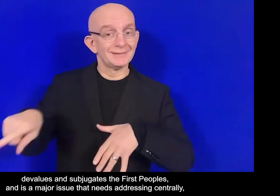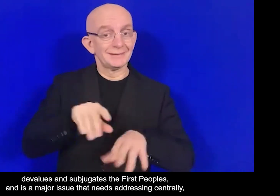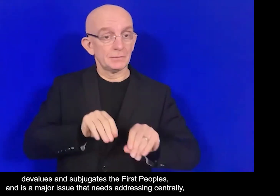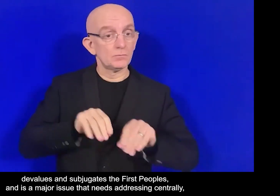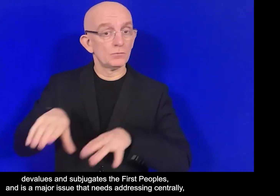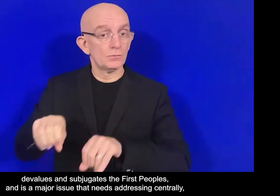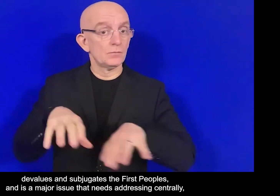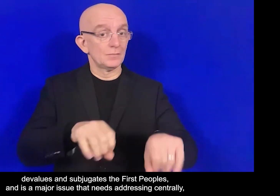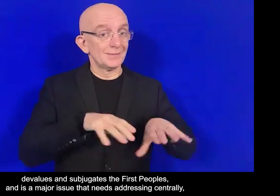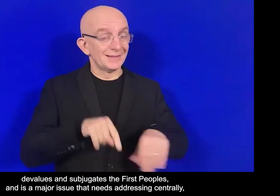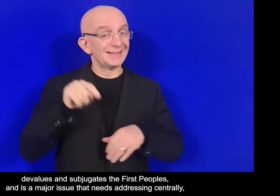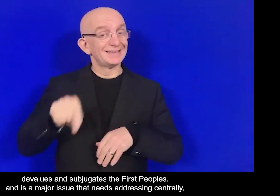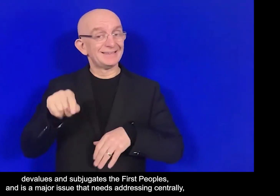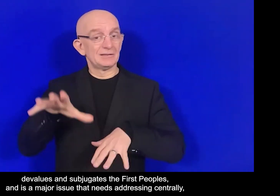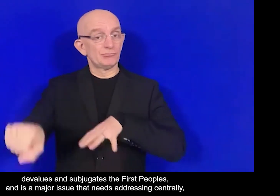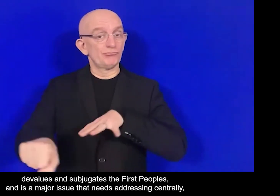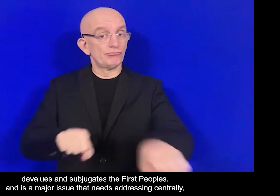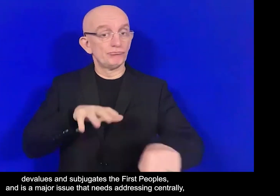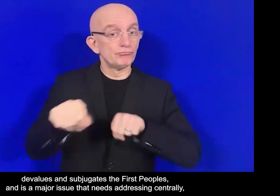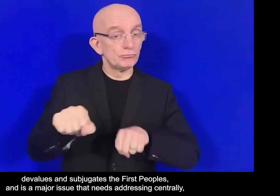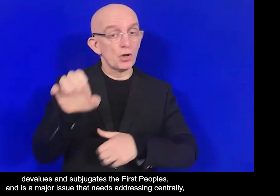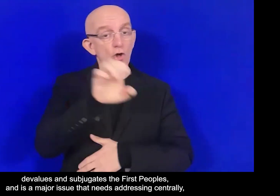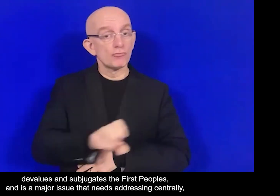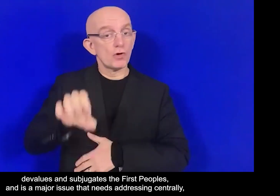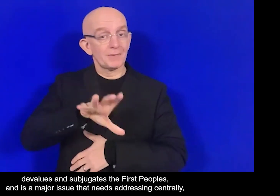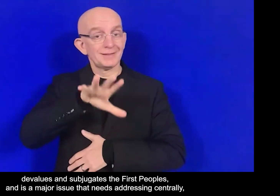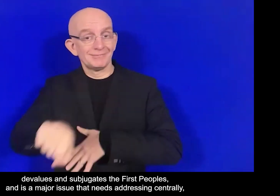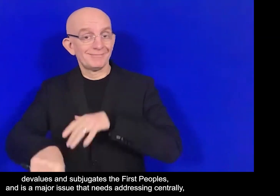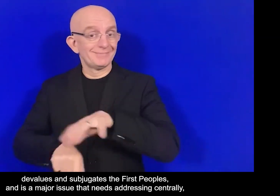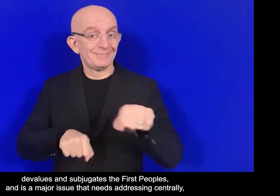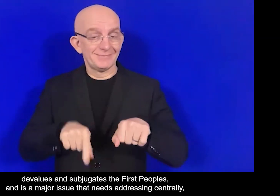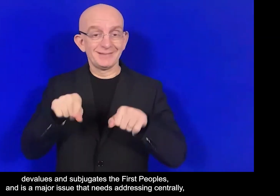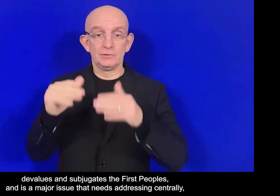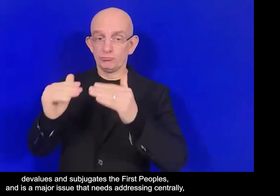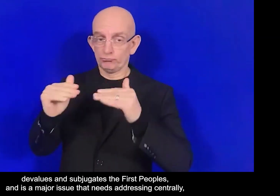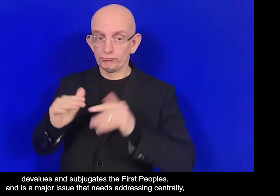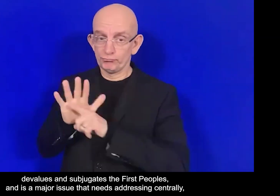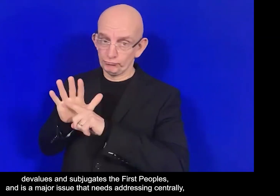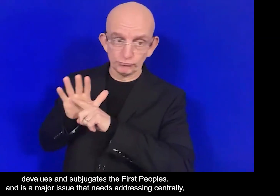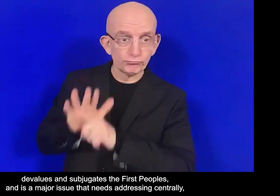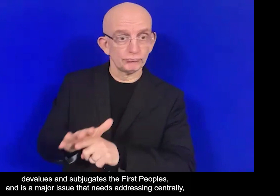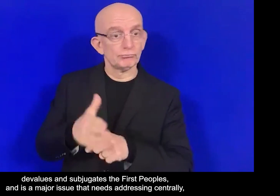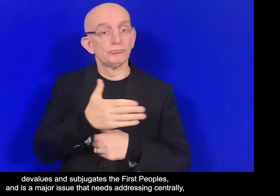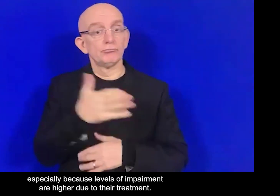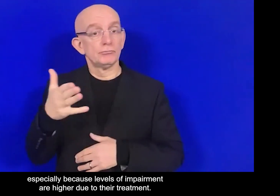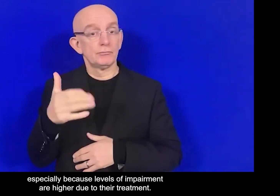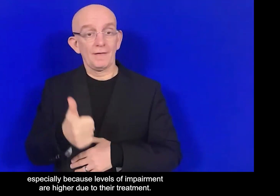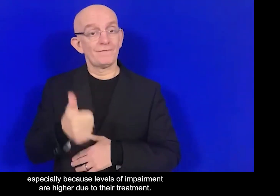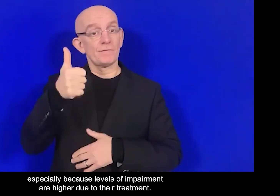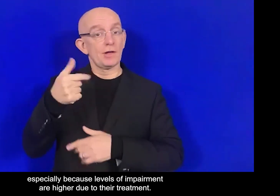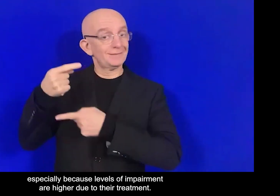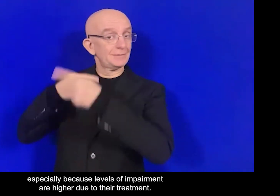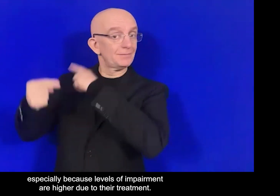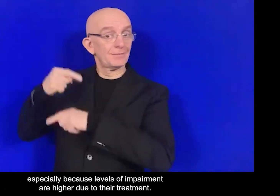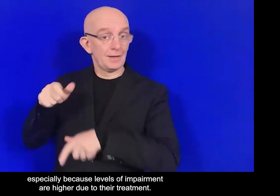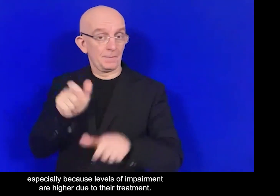devalues and subjugates the First Peoples and is a major issue that needs addressing centrally,